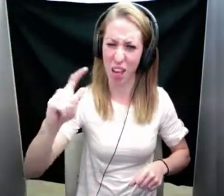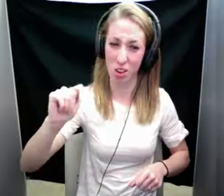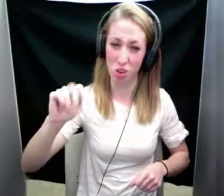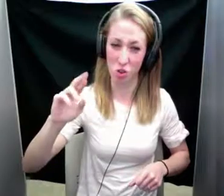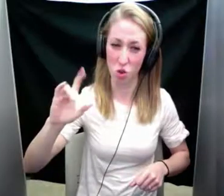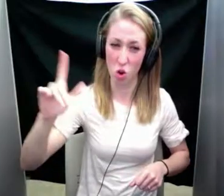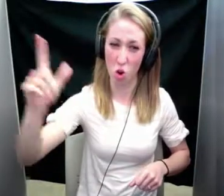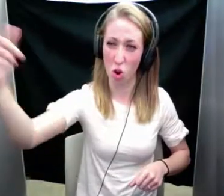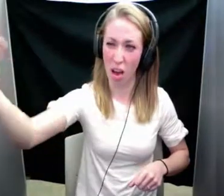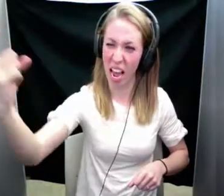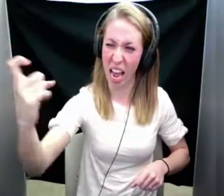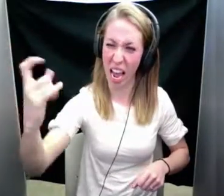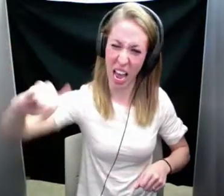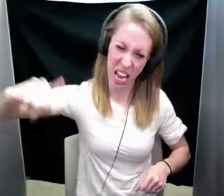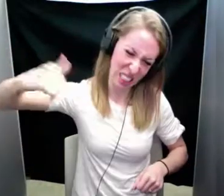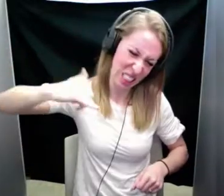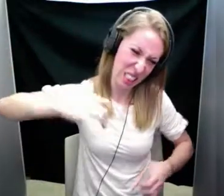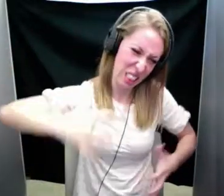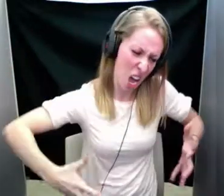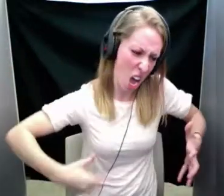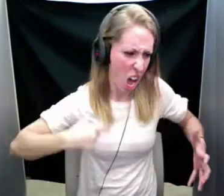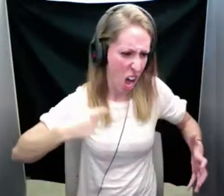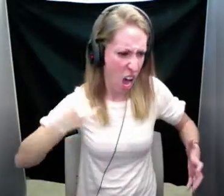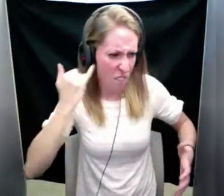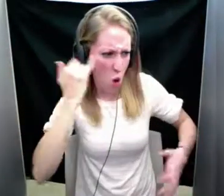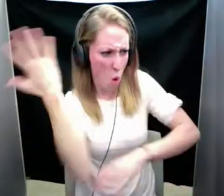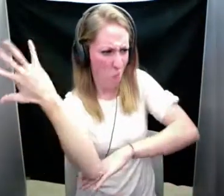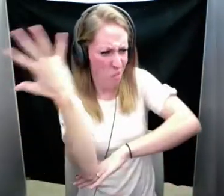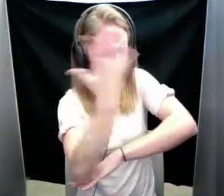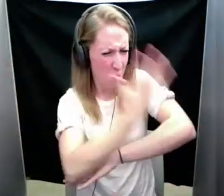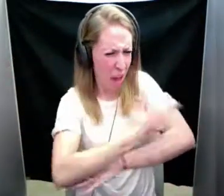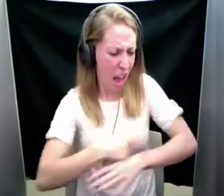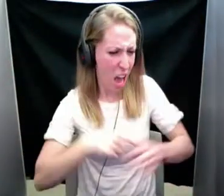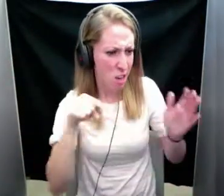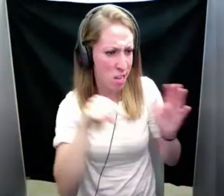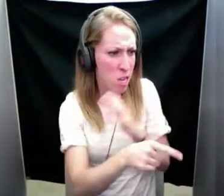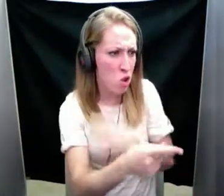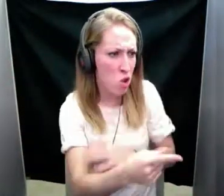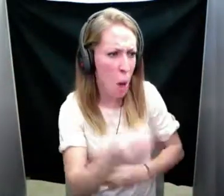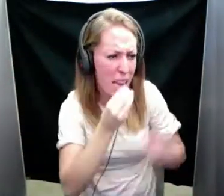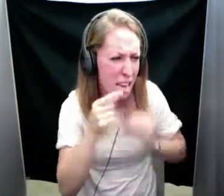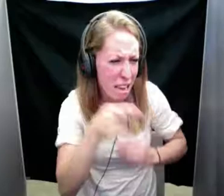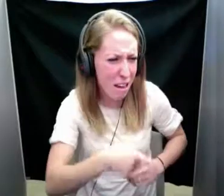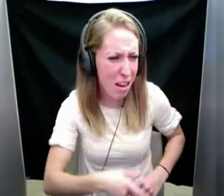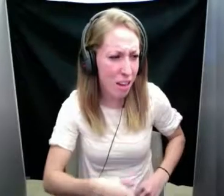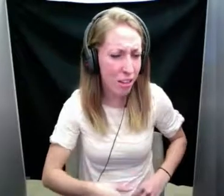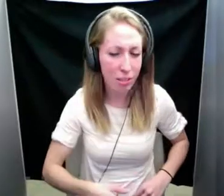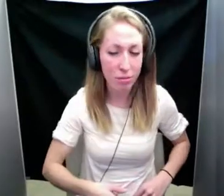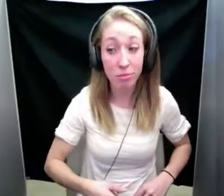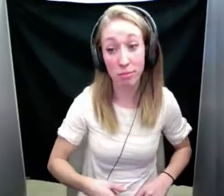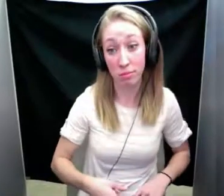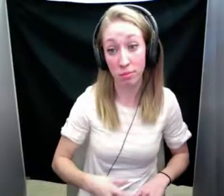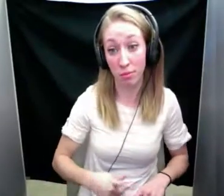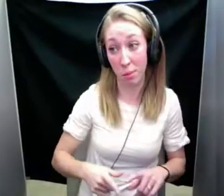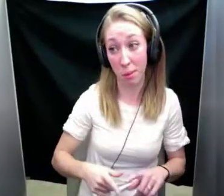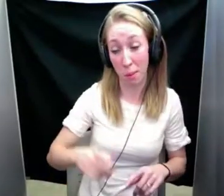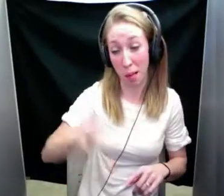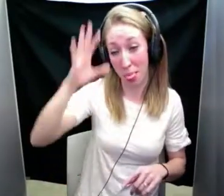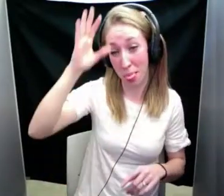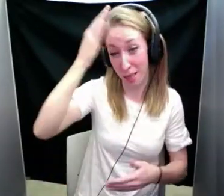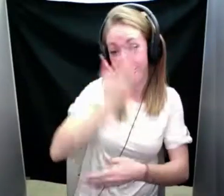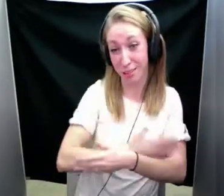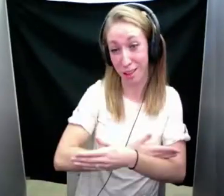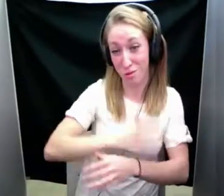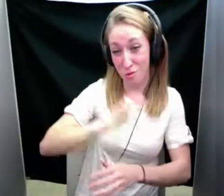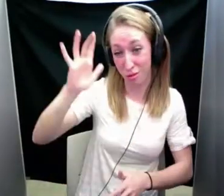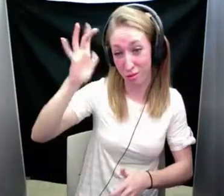troll. "If you're cutting down my trees, I'm going to kill you and eat you." But this boy now, he wasn't as slow-witted as the others. He went over